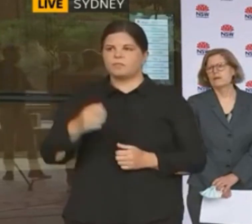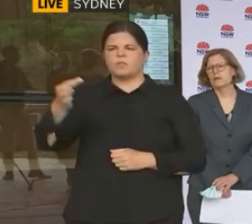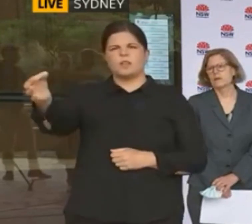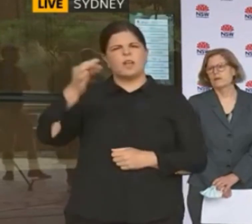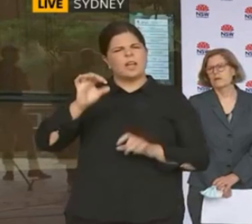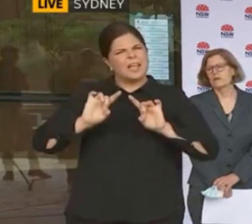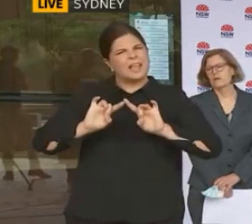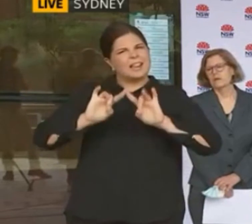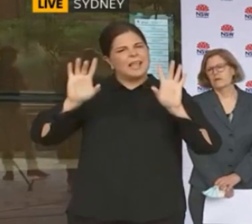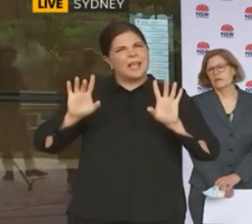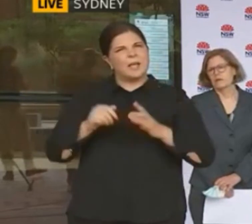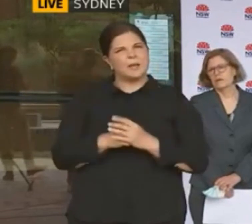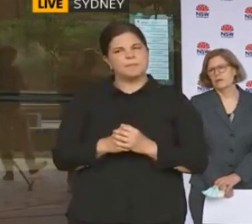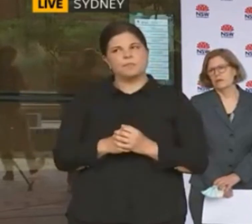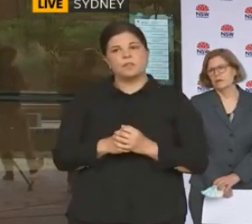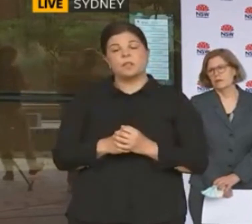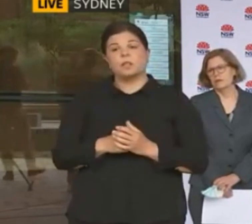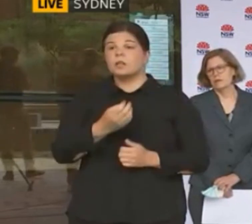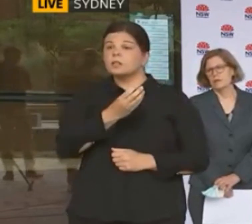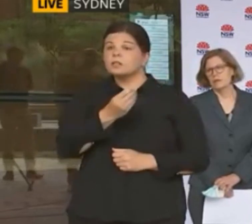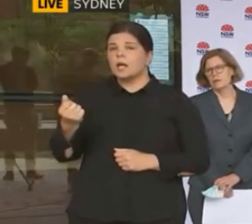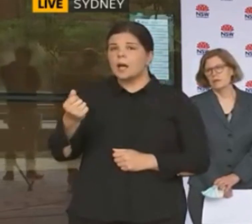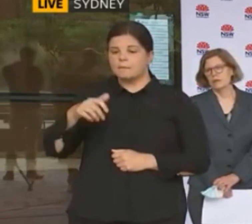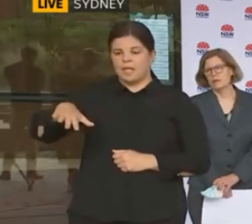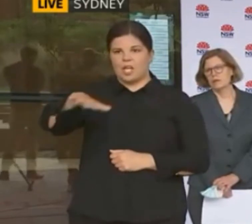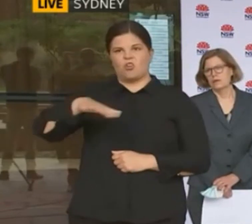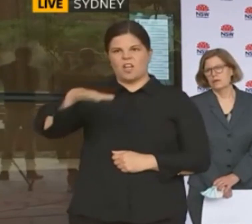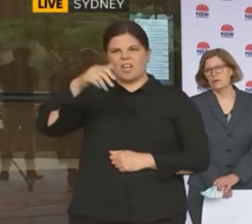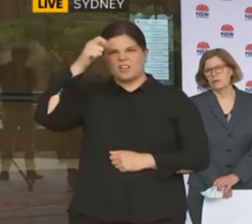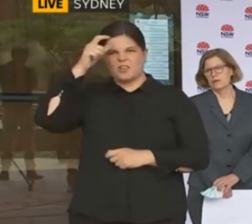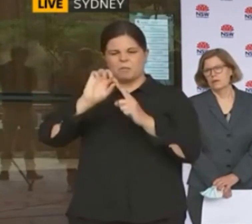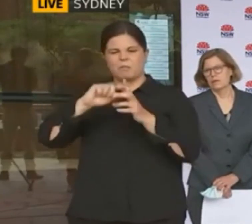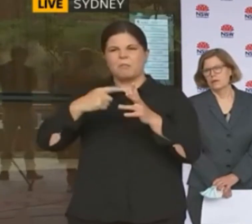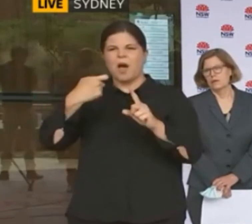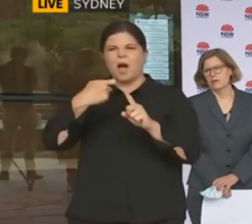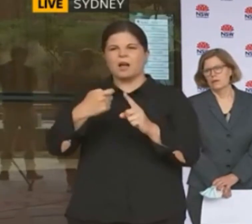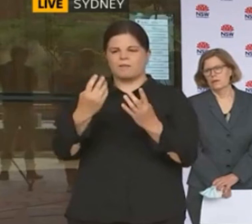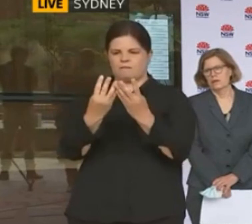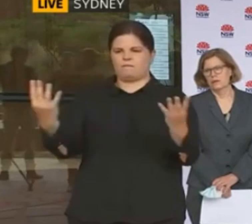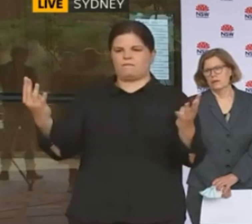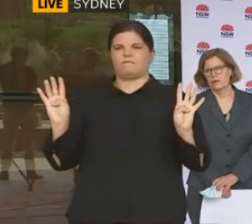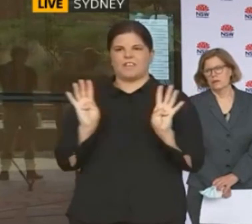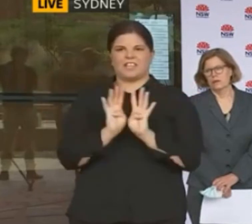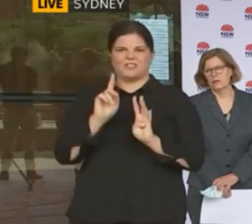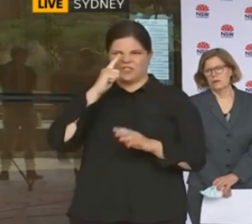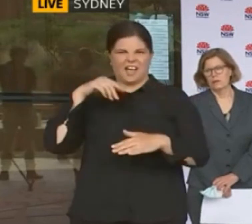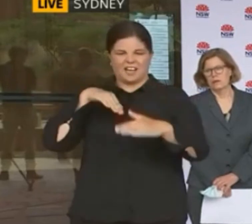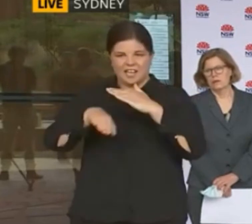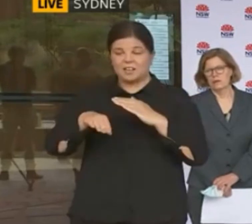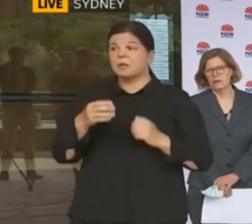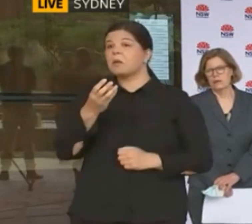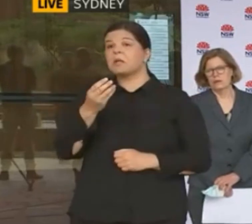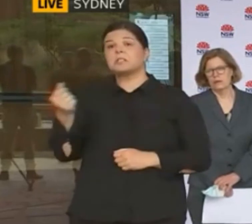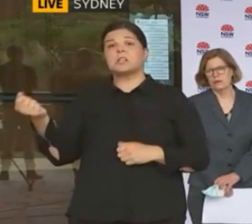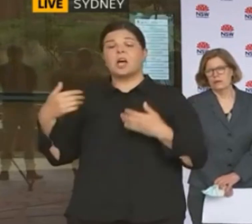be required? There are some areas, some parks that are fenced off, and it's pretty clear you can't go in there. Yep. But there are